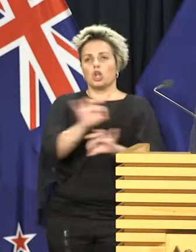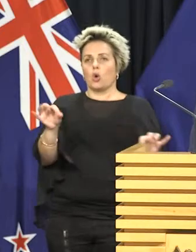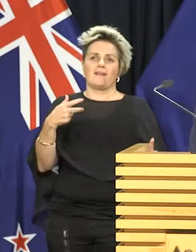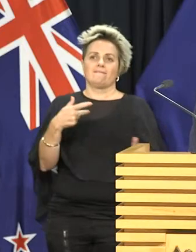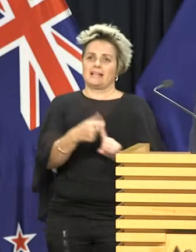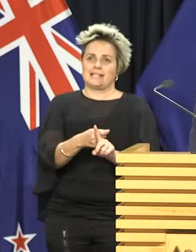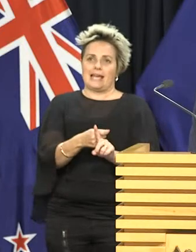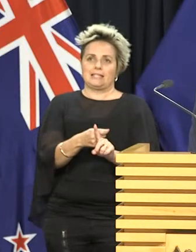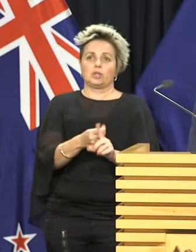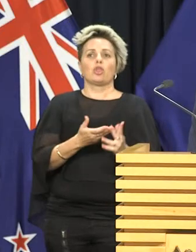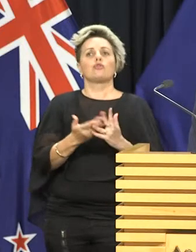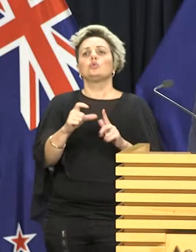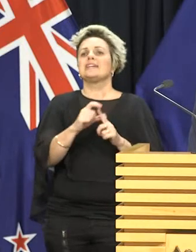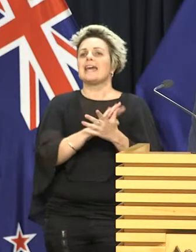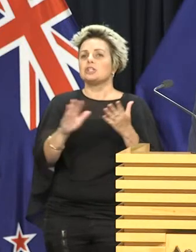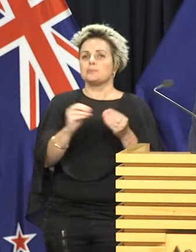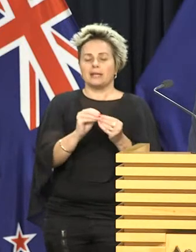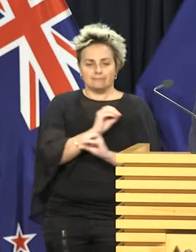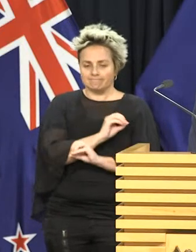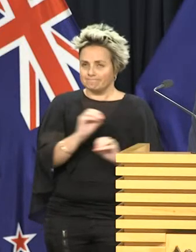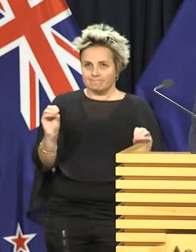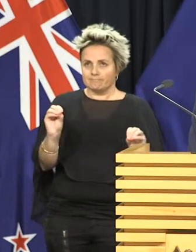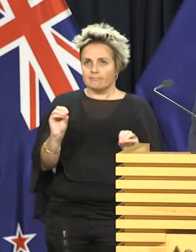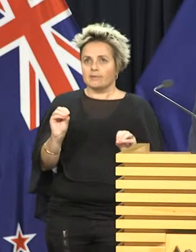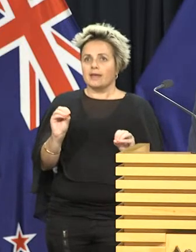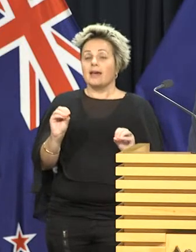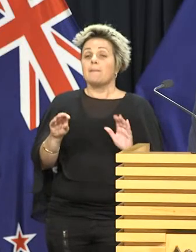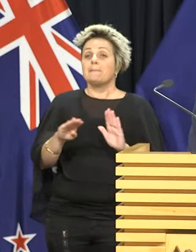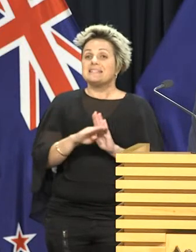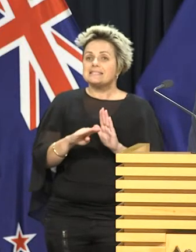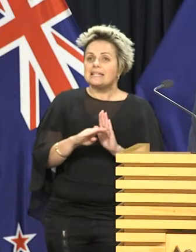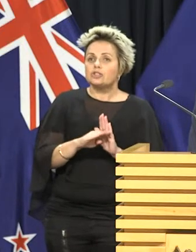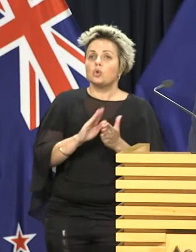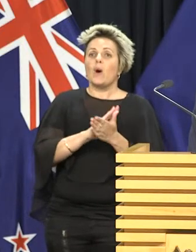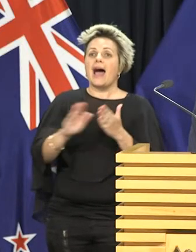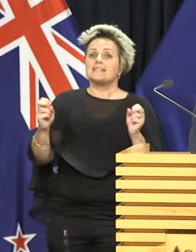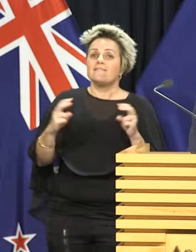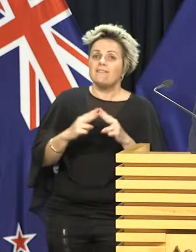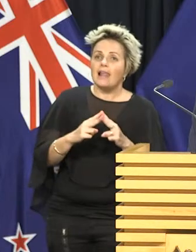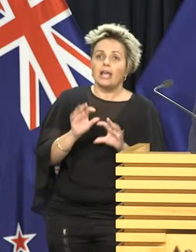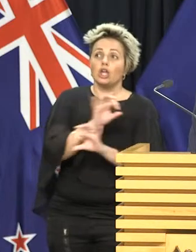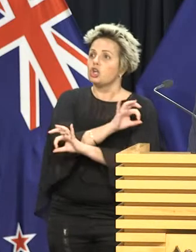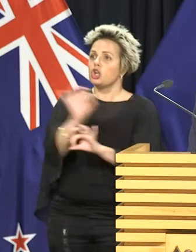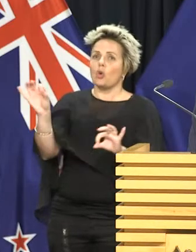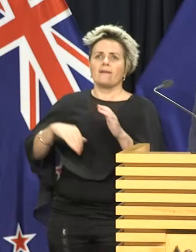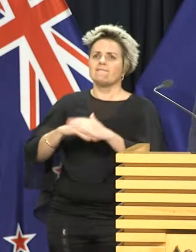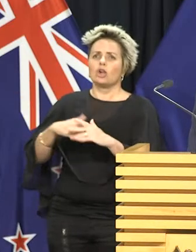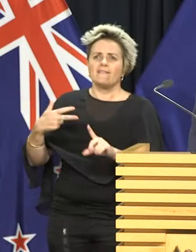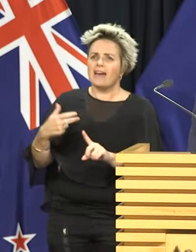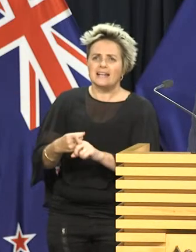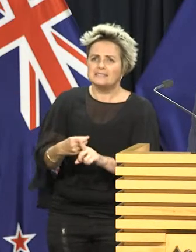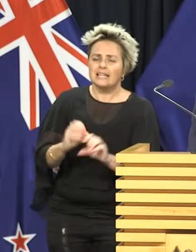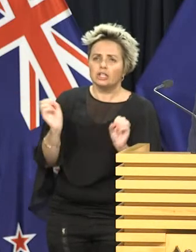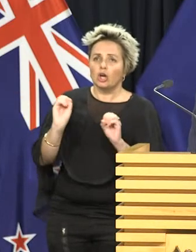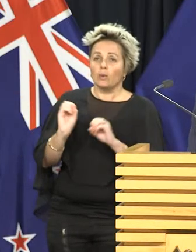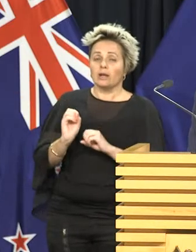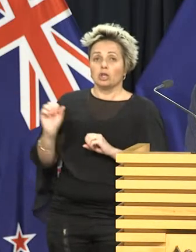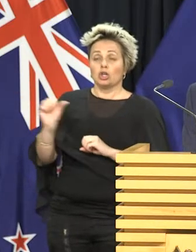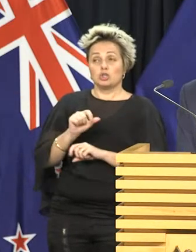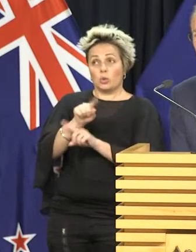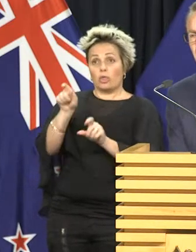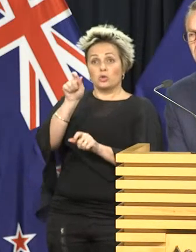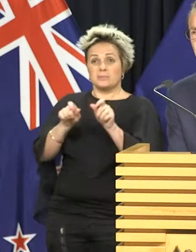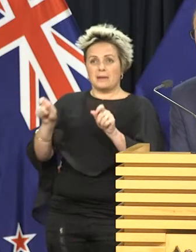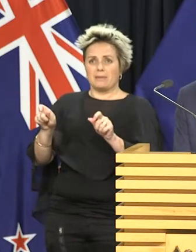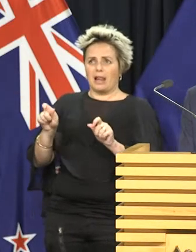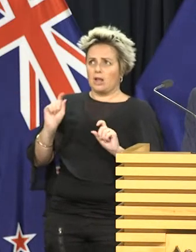in those DHBs. Mid-Central and Hutt Valley have had no one fully vaccinated for second dose. Should people in those DHBs be